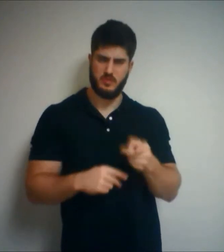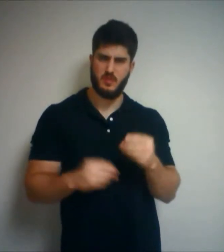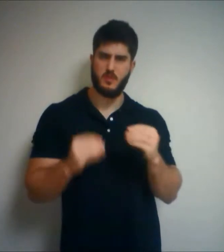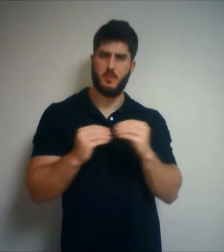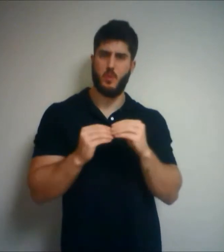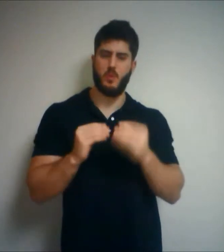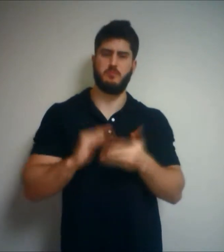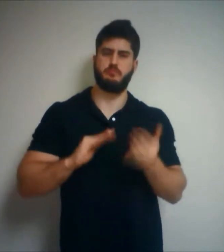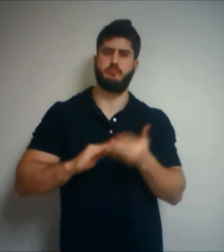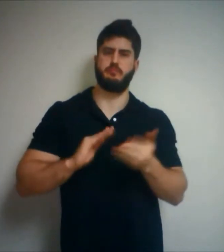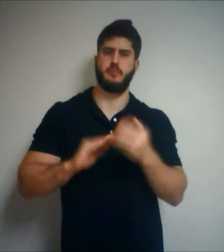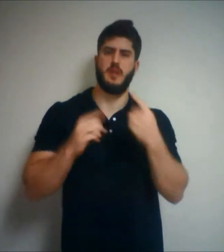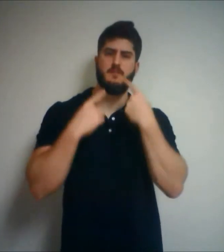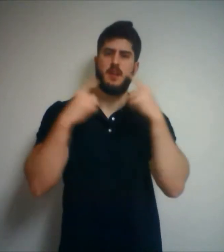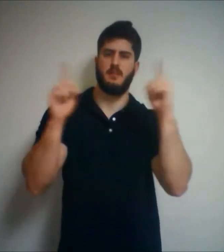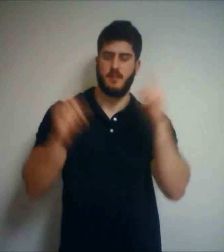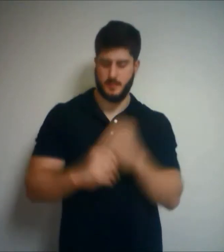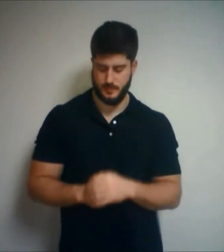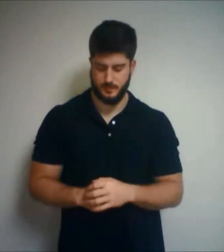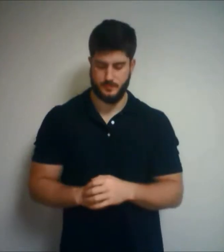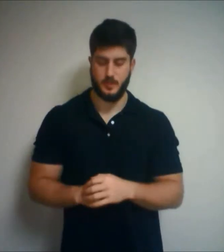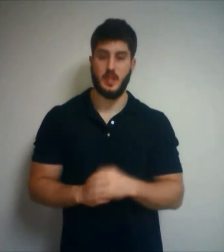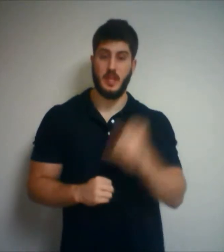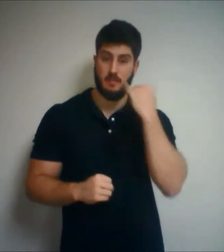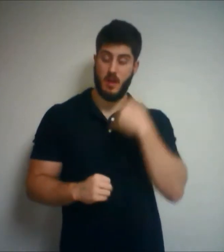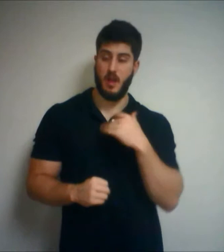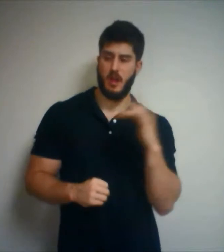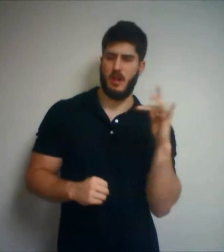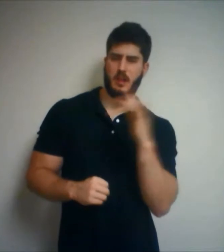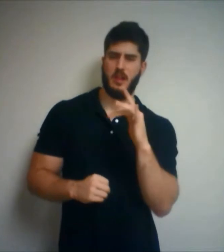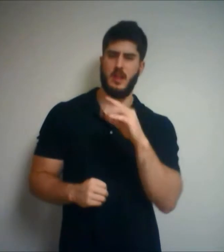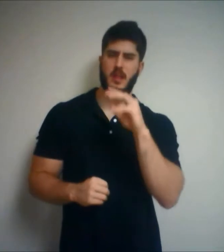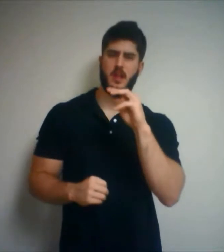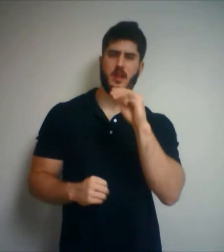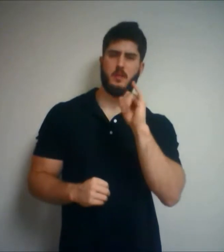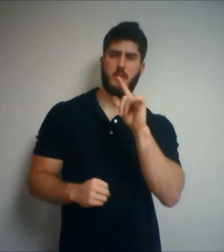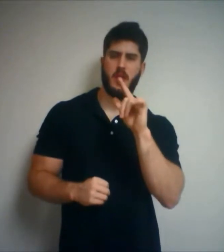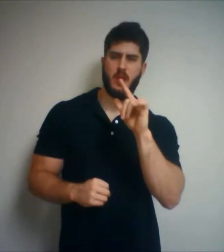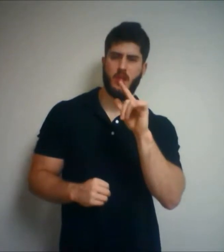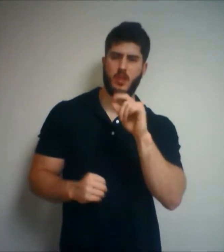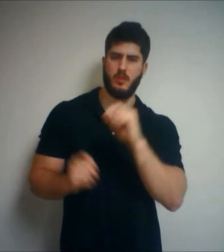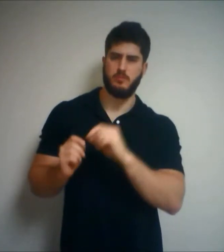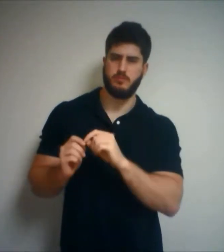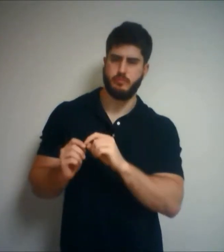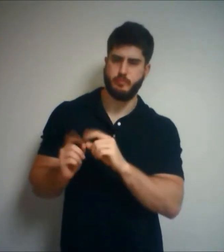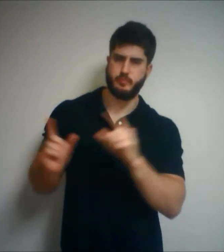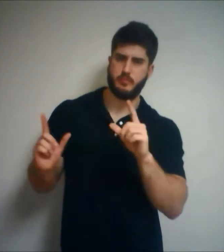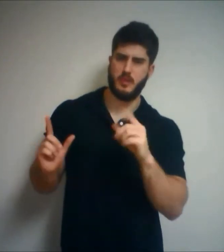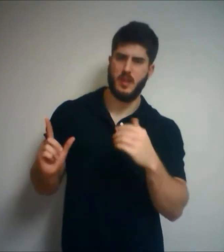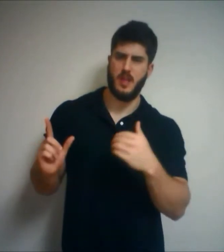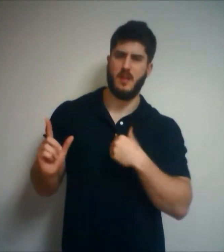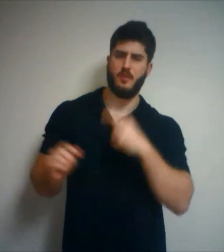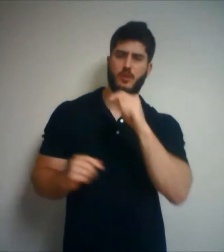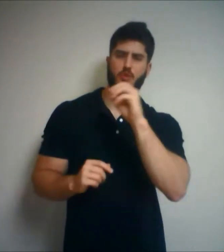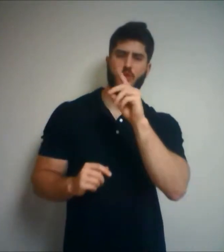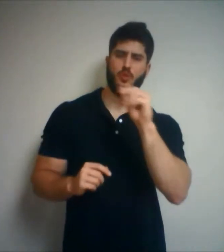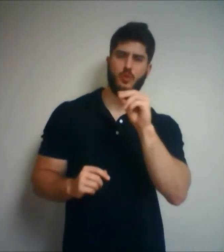When I'm in Mail view, for instance, I have, as we've seen, the to-do bar on the right, the